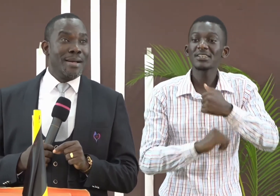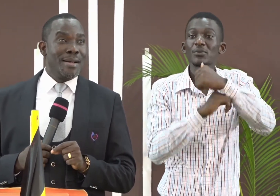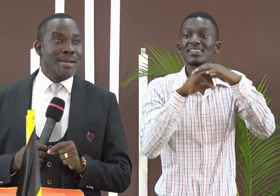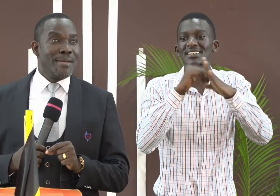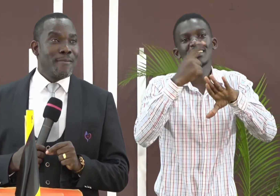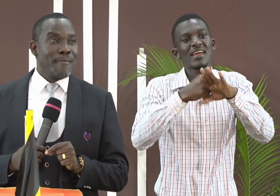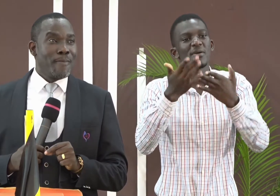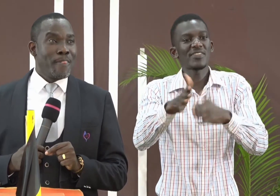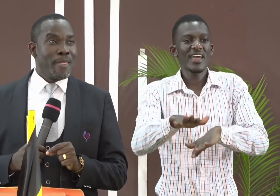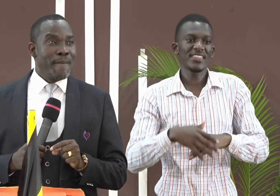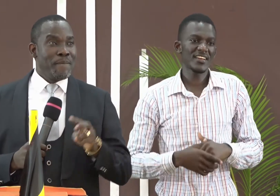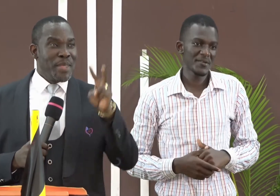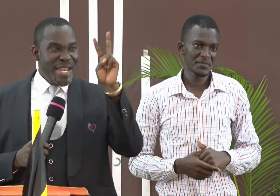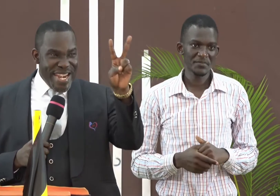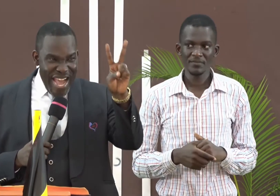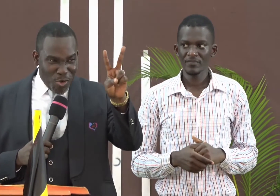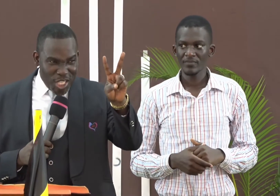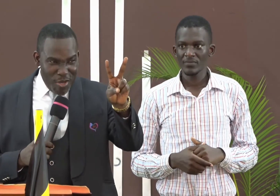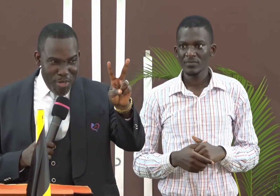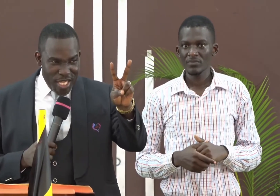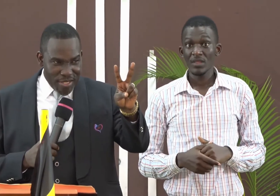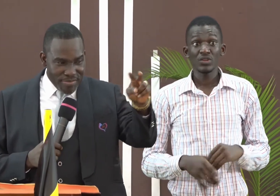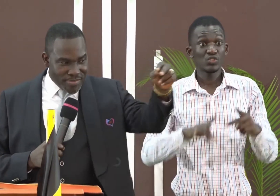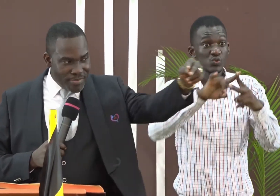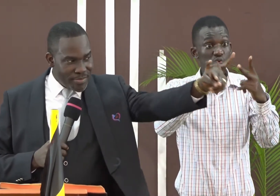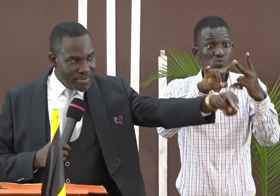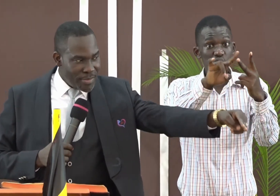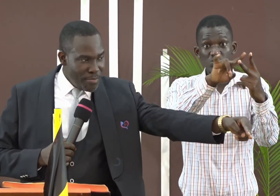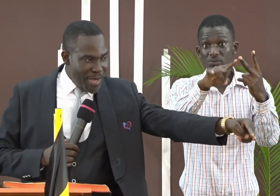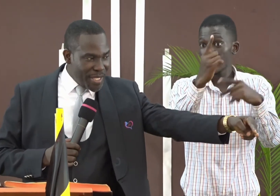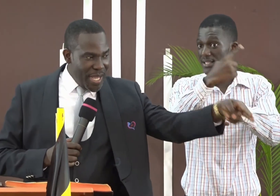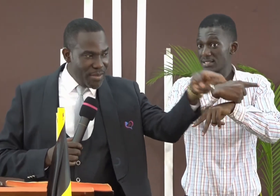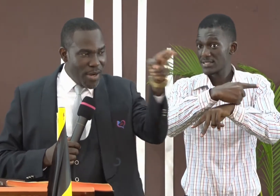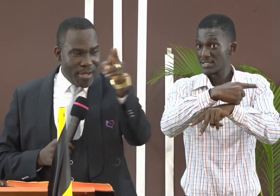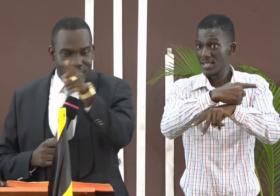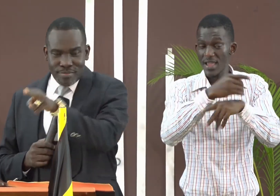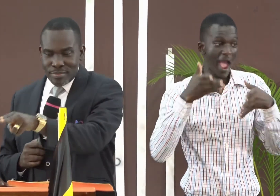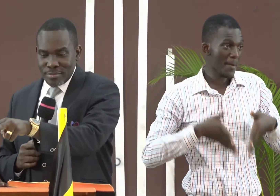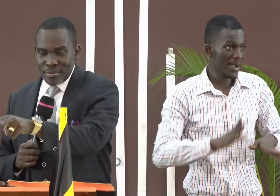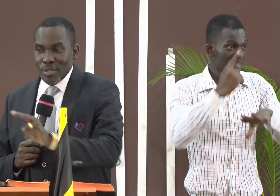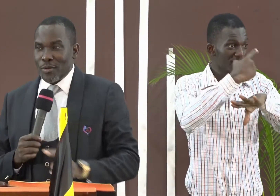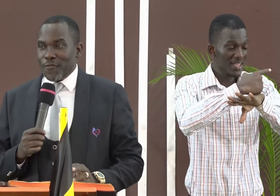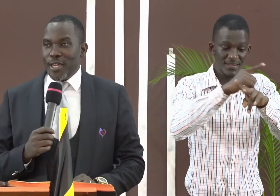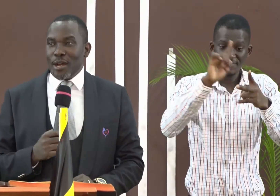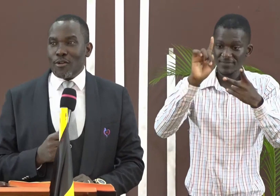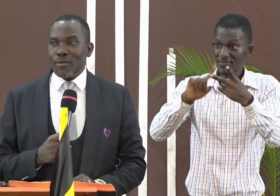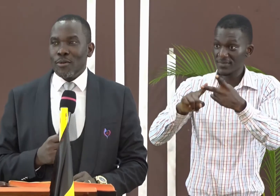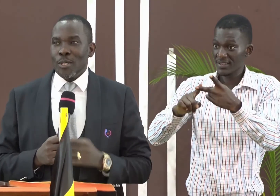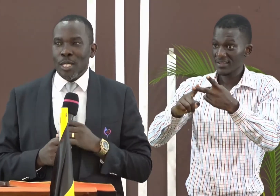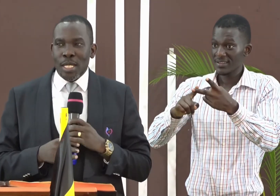It didn't sustain him at the time of his death. 2 days. Your